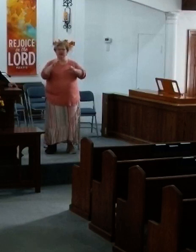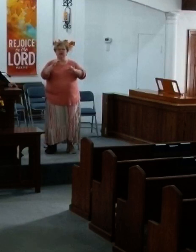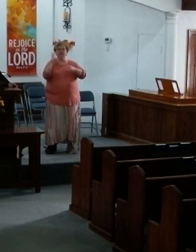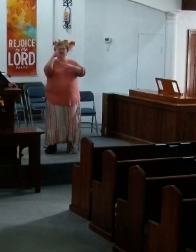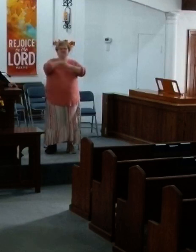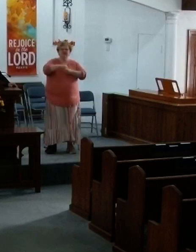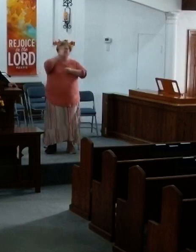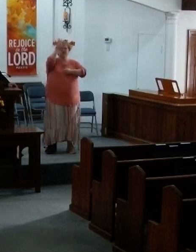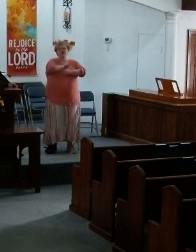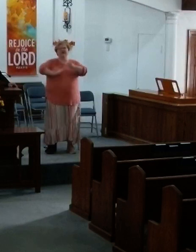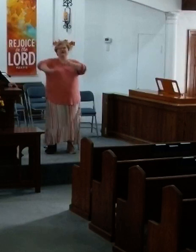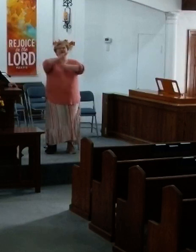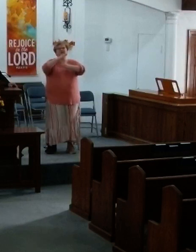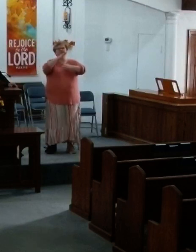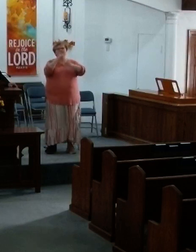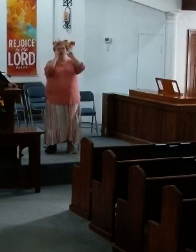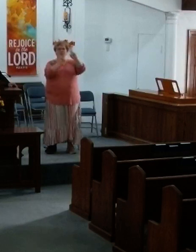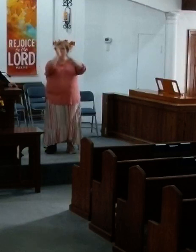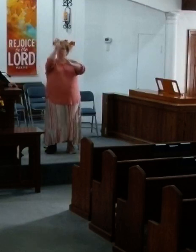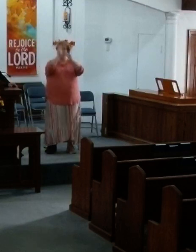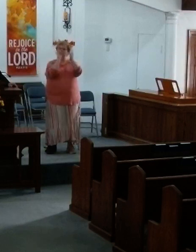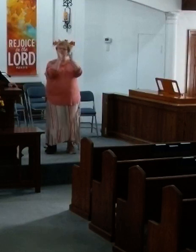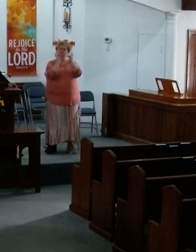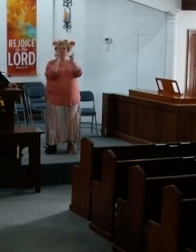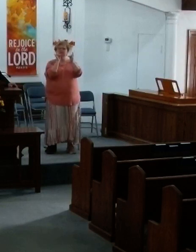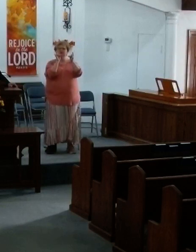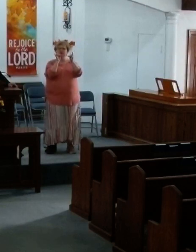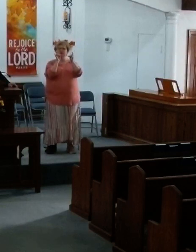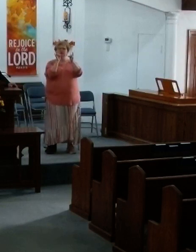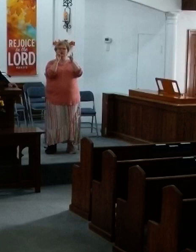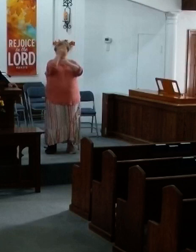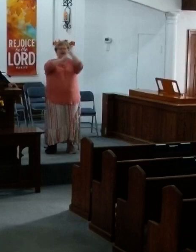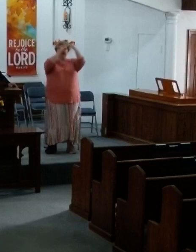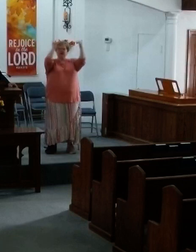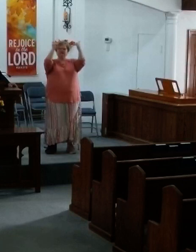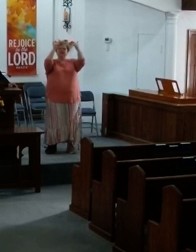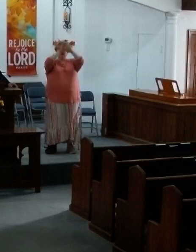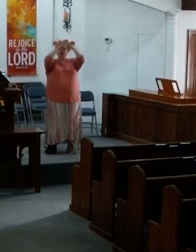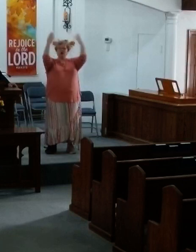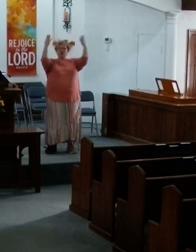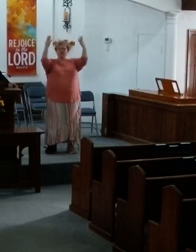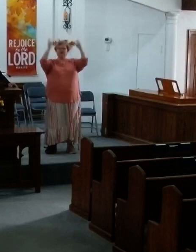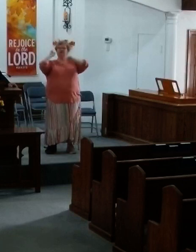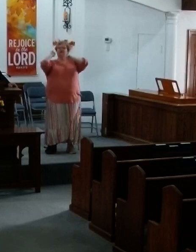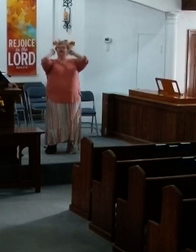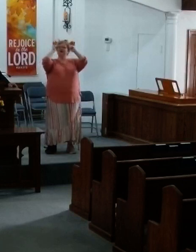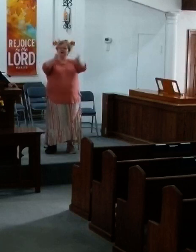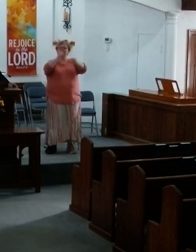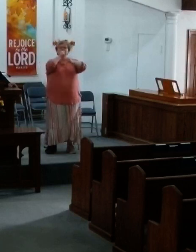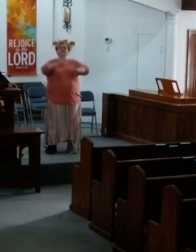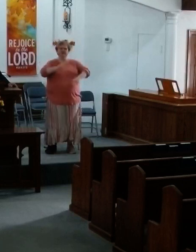kingdom. Honor your word, O God, and open the windows of heaven and pour out a blessing that they never